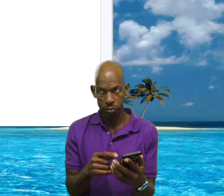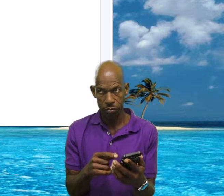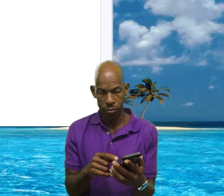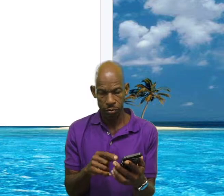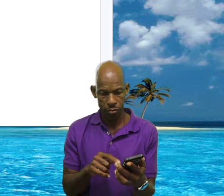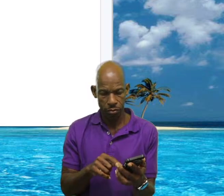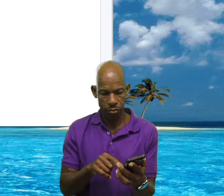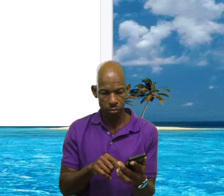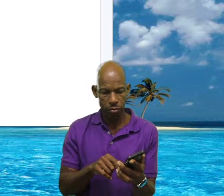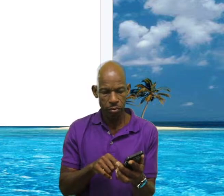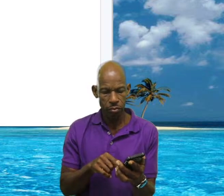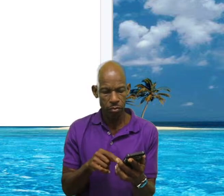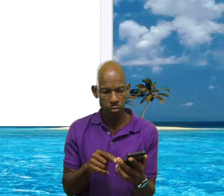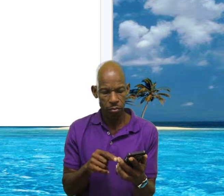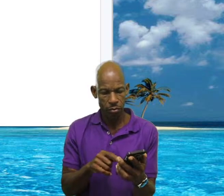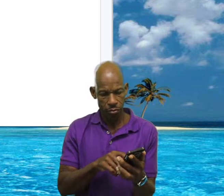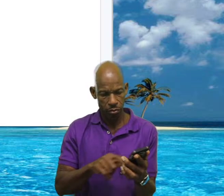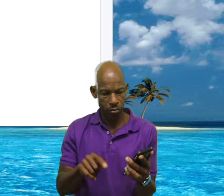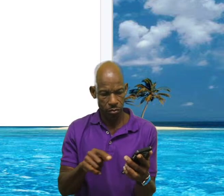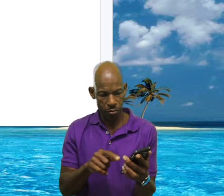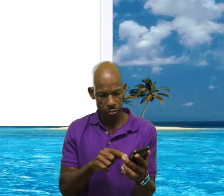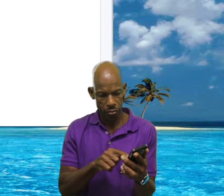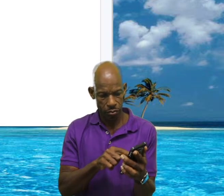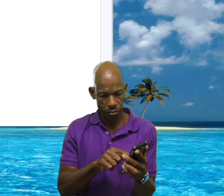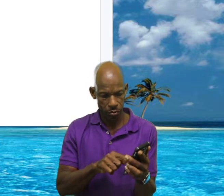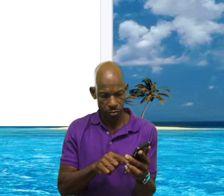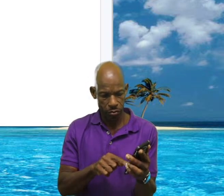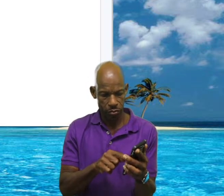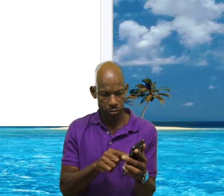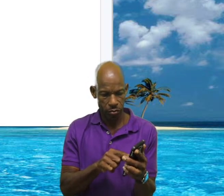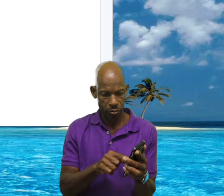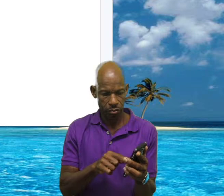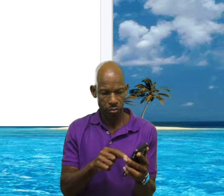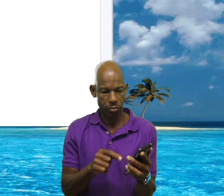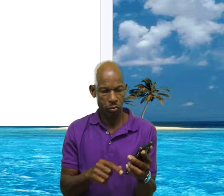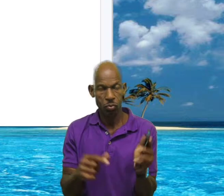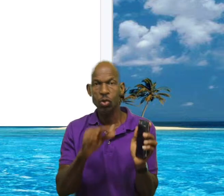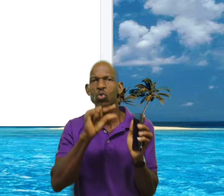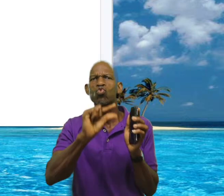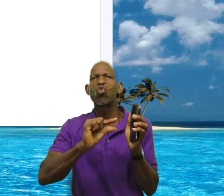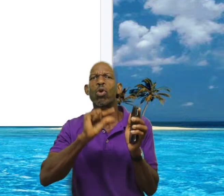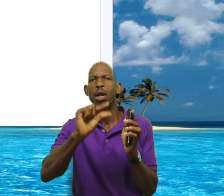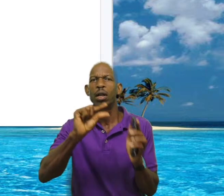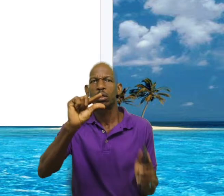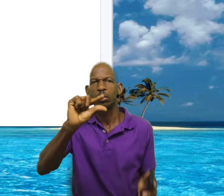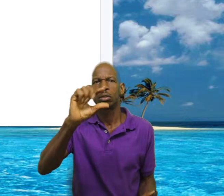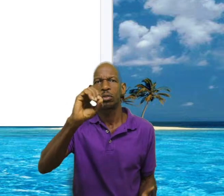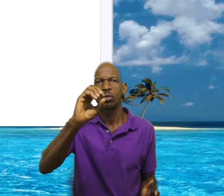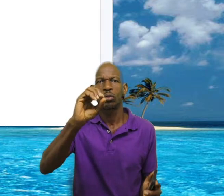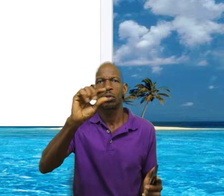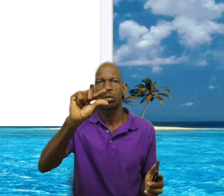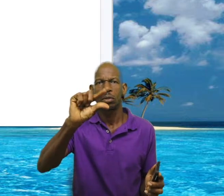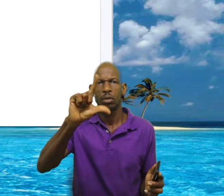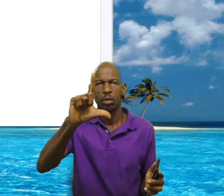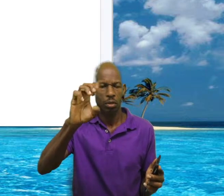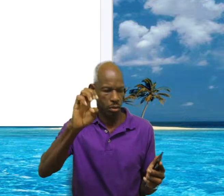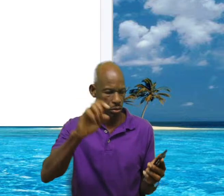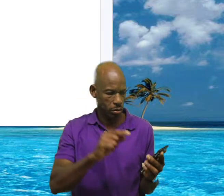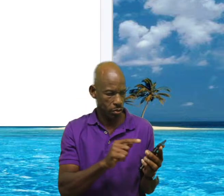not YouTube. You're going on Google. You're going to Google. You're going to Google it. You're going to type